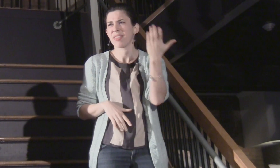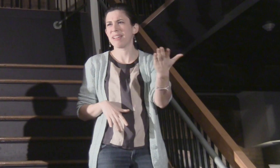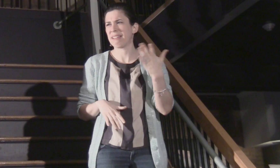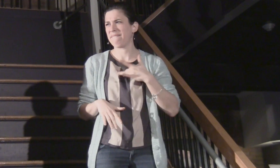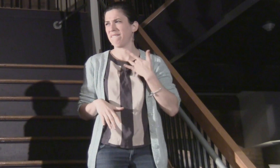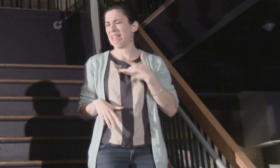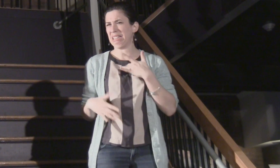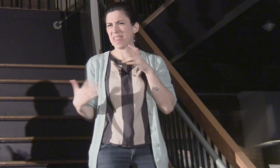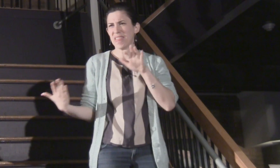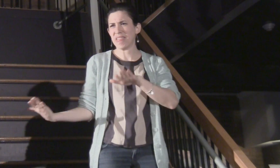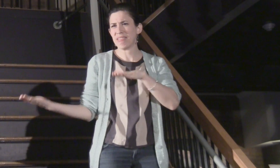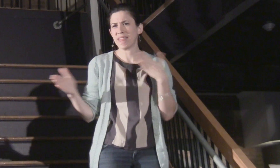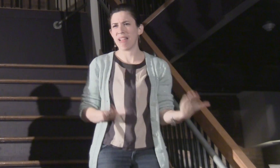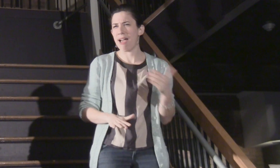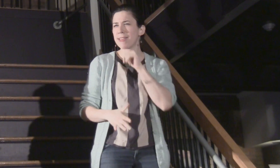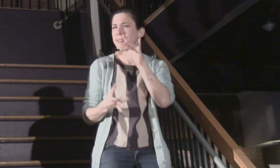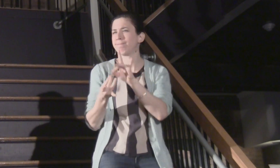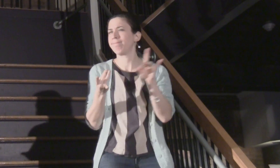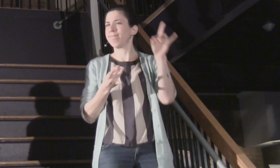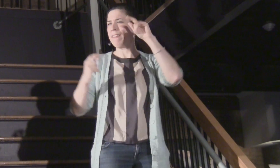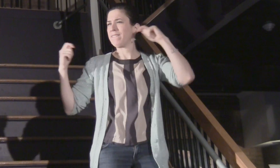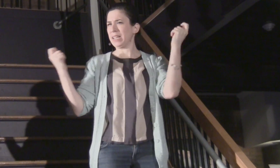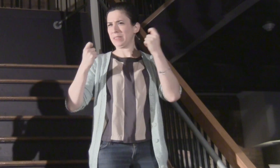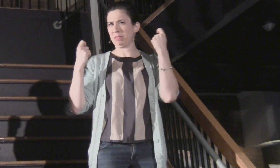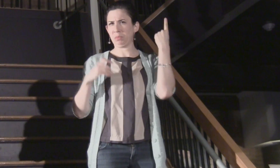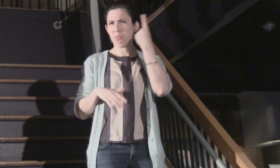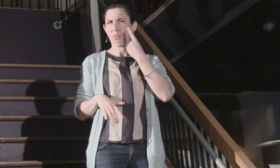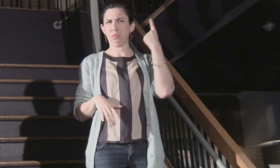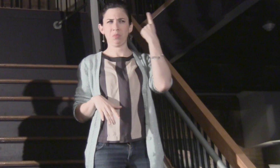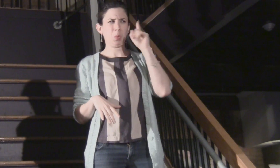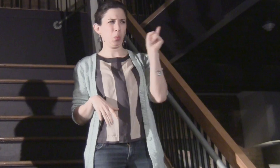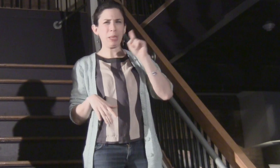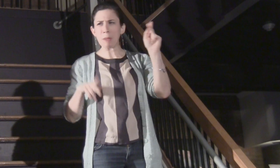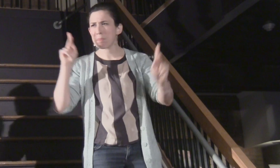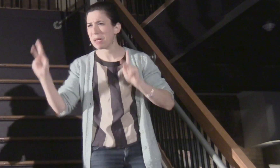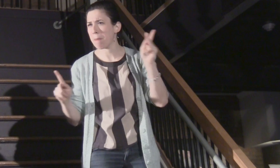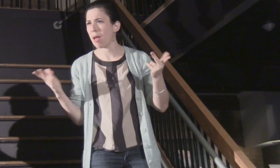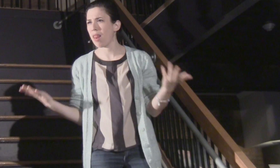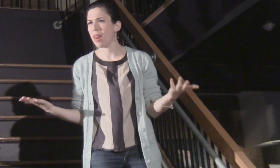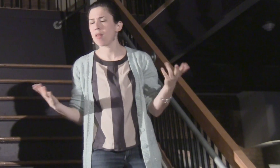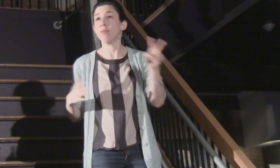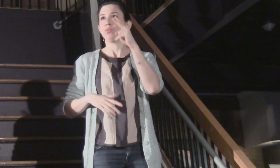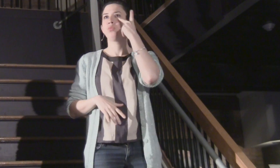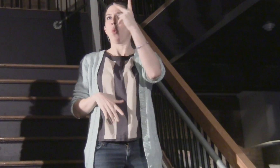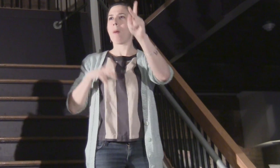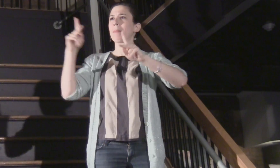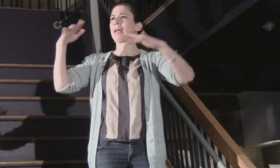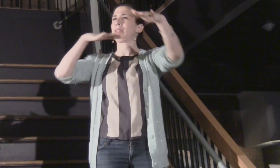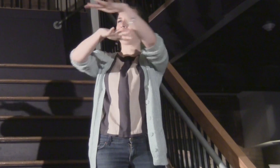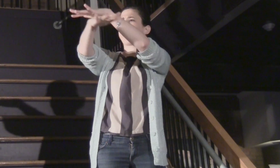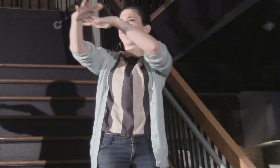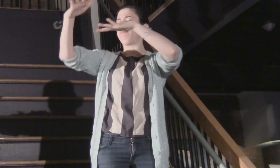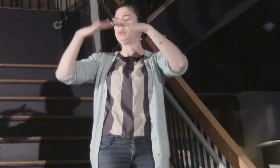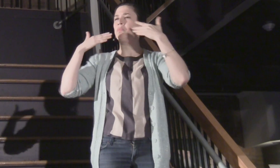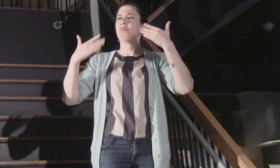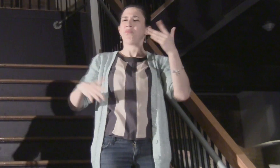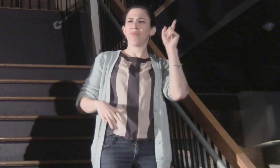dark. It felt like nobody was there. It was like dead, and it should have been festivities. Wondered where the people were. And I saw the